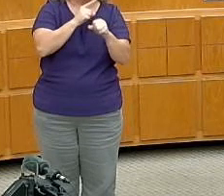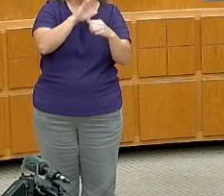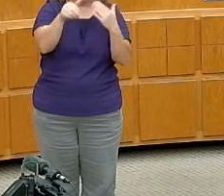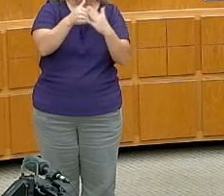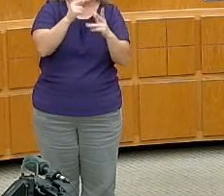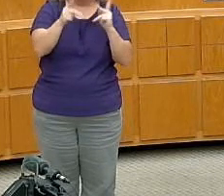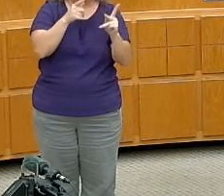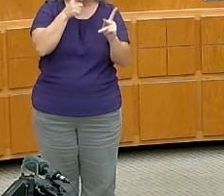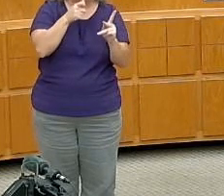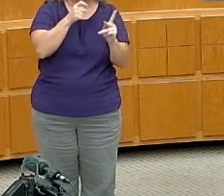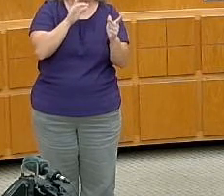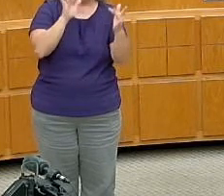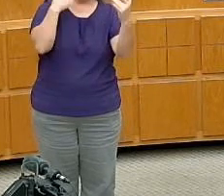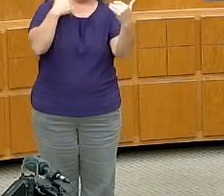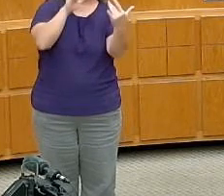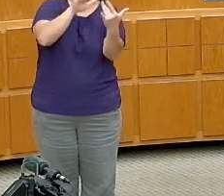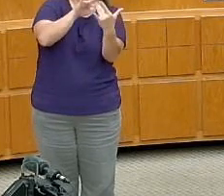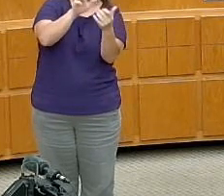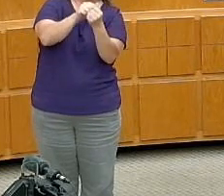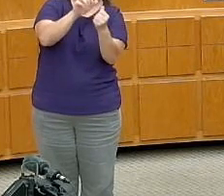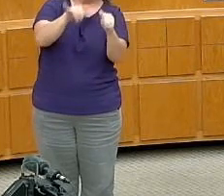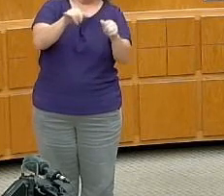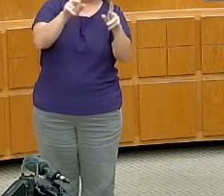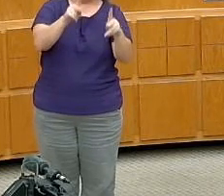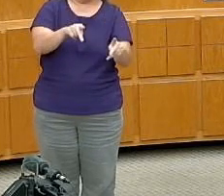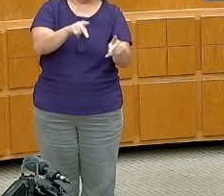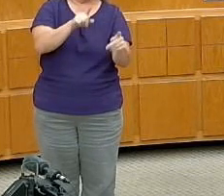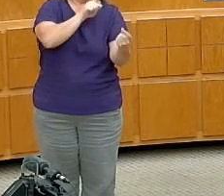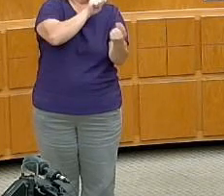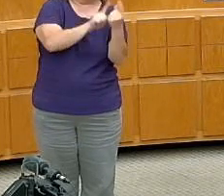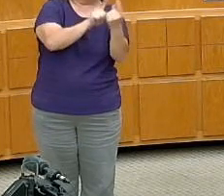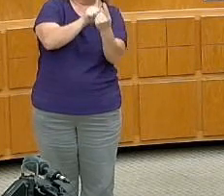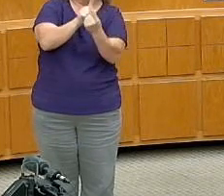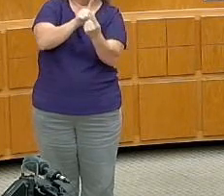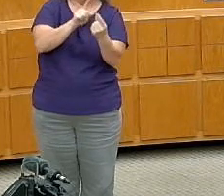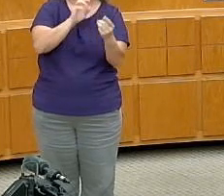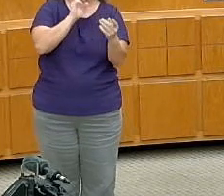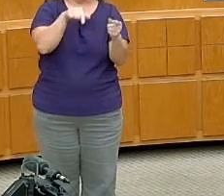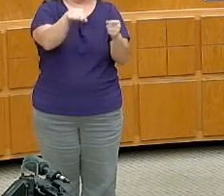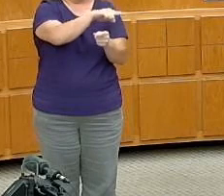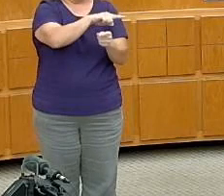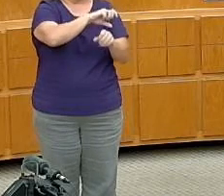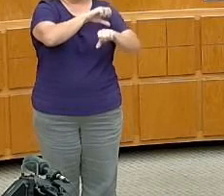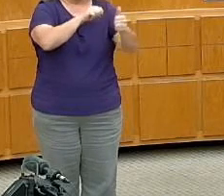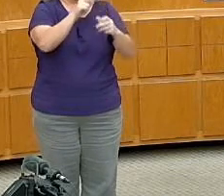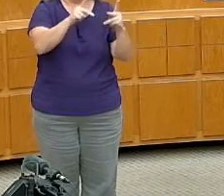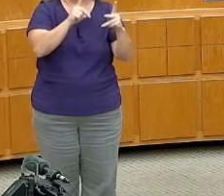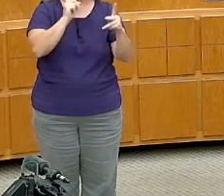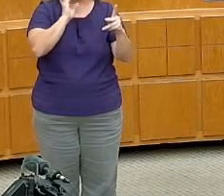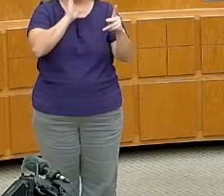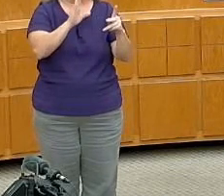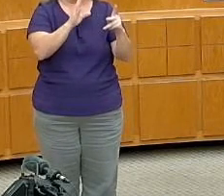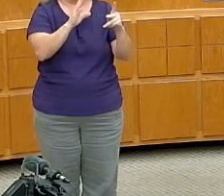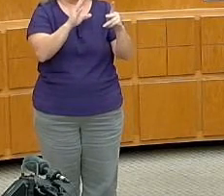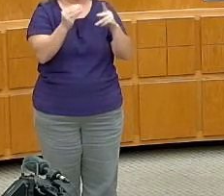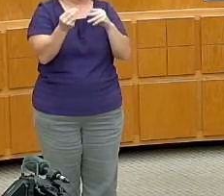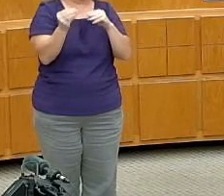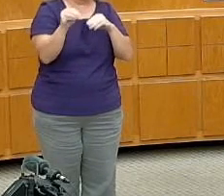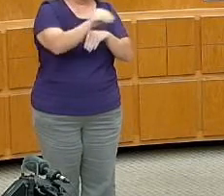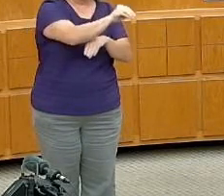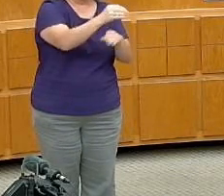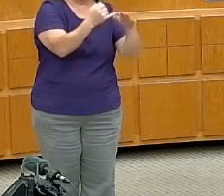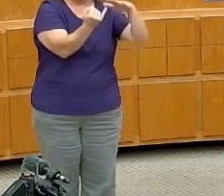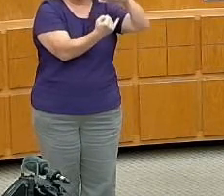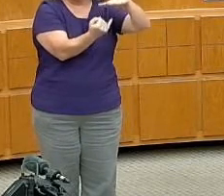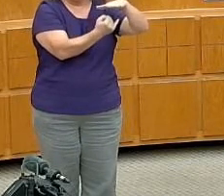socially isolated and following prevention protocols. This is to ensure that we are breaking the link of transmission and it is